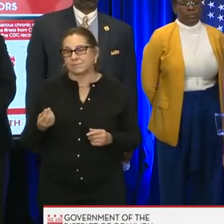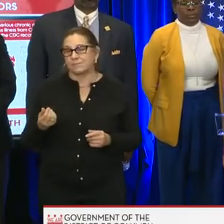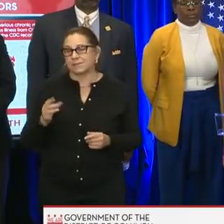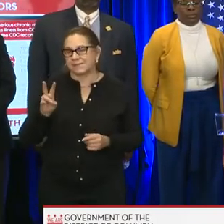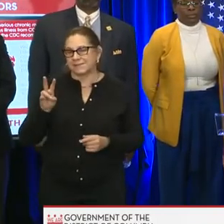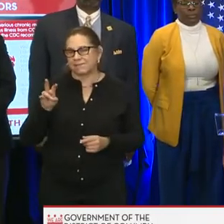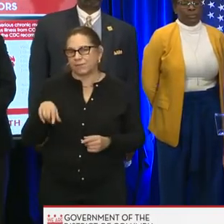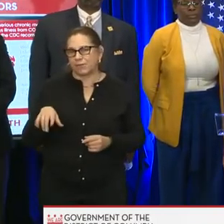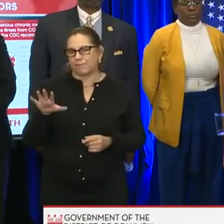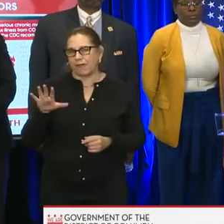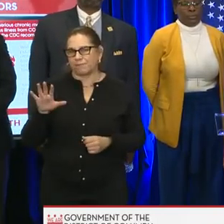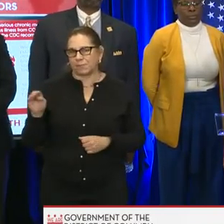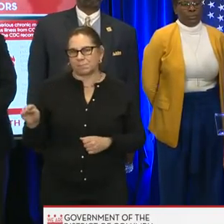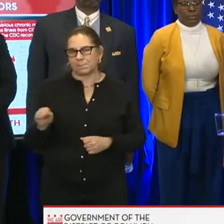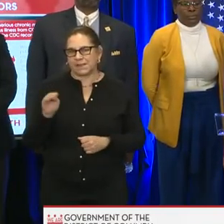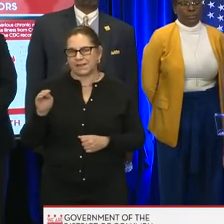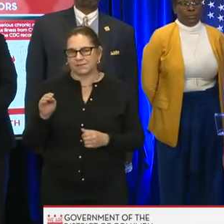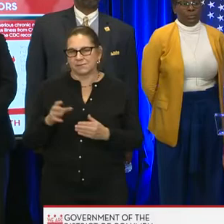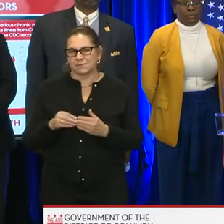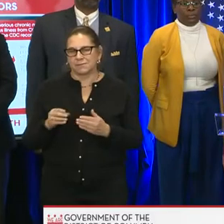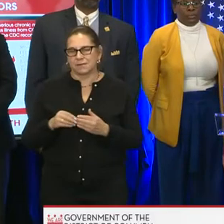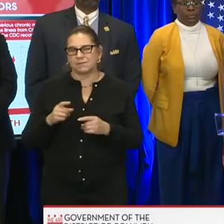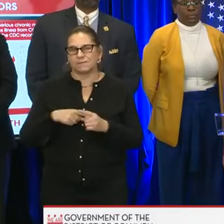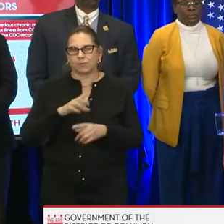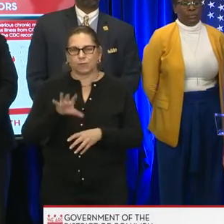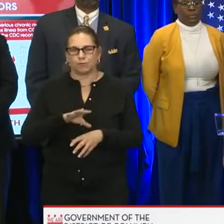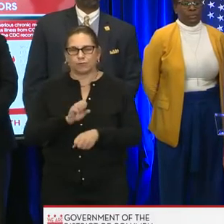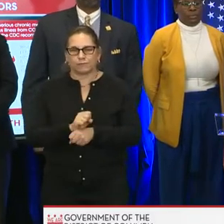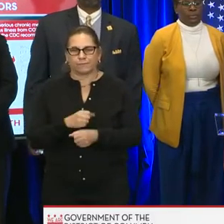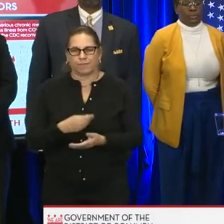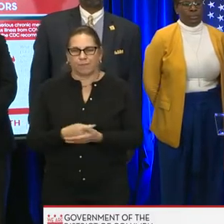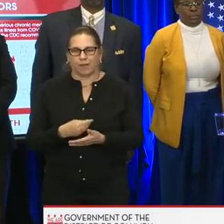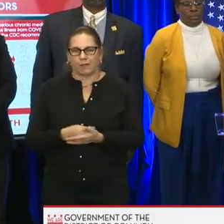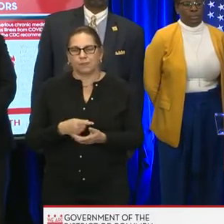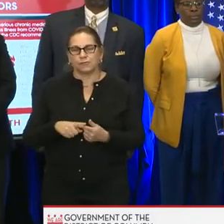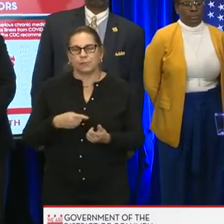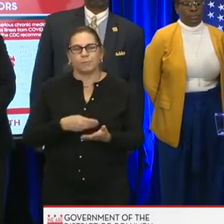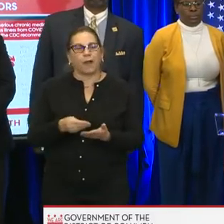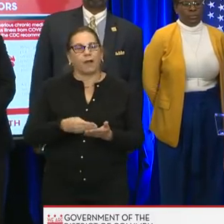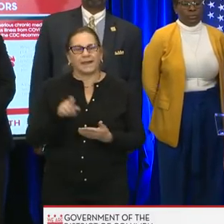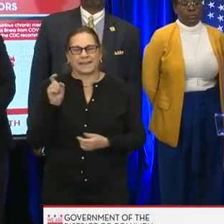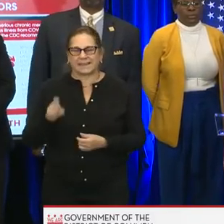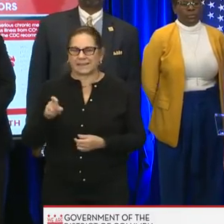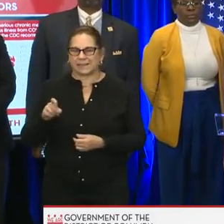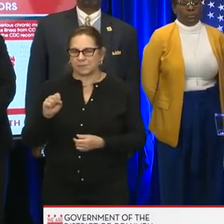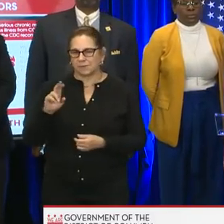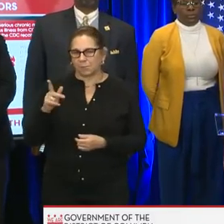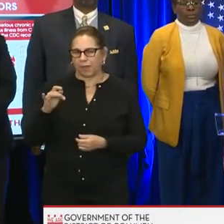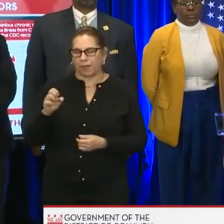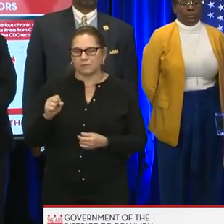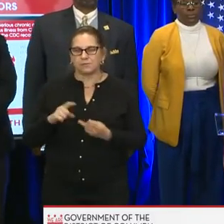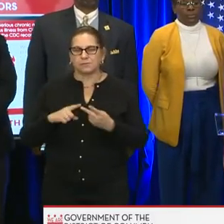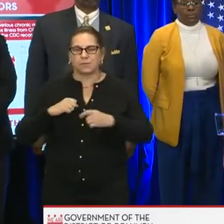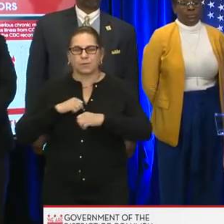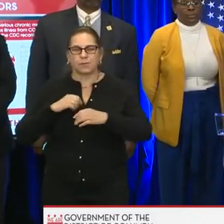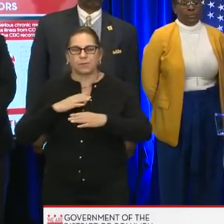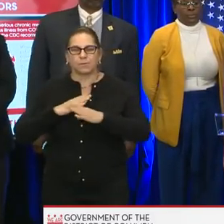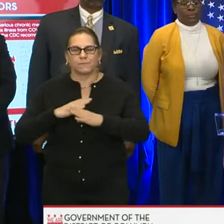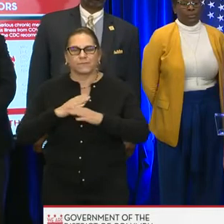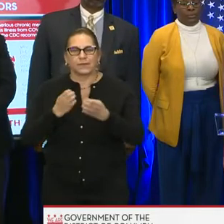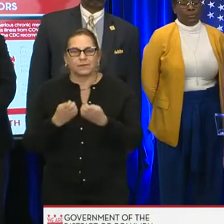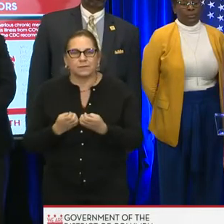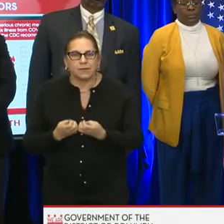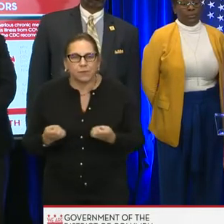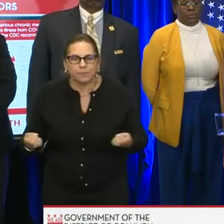cash reserve fund to purchase needed supplies, protective equipment, and other necessary equipment. And